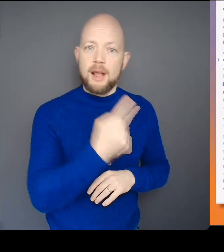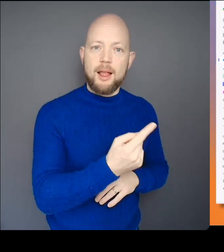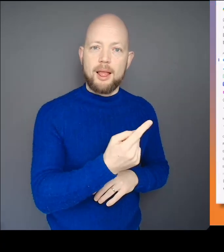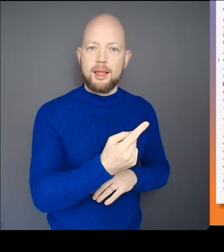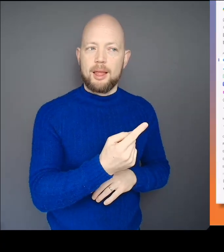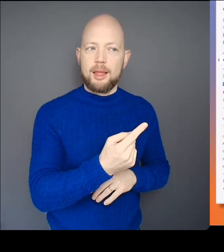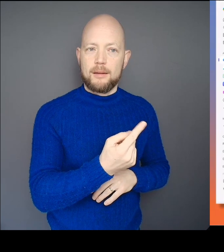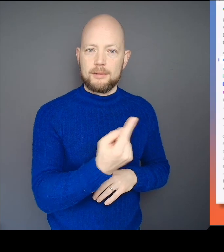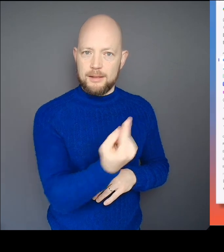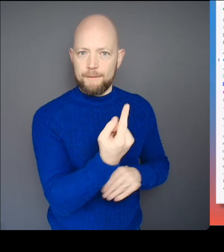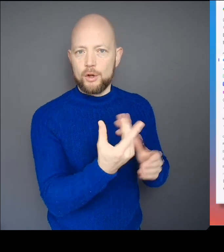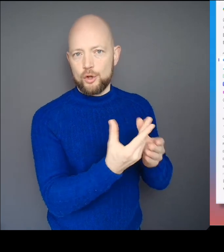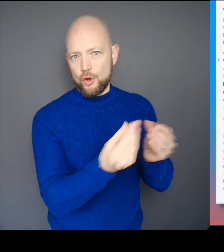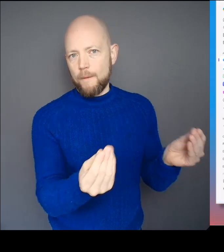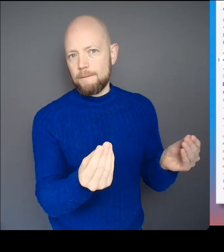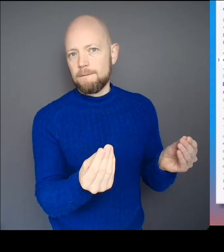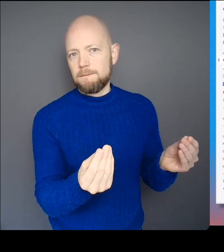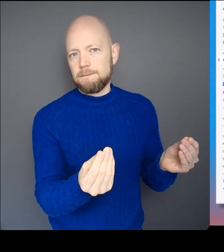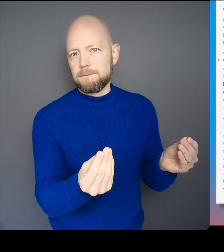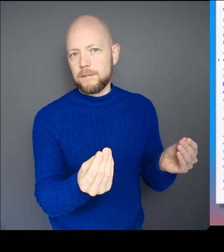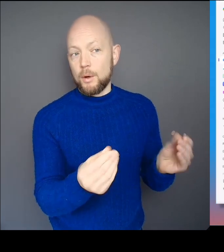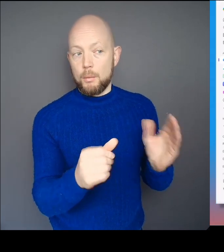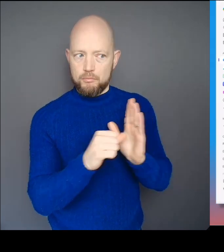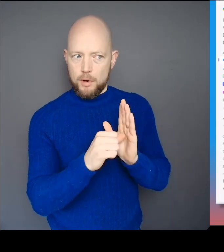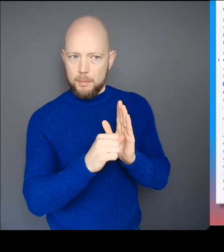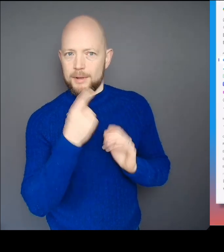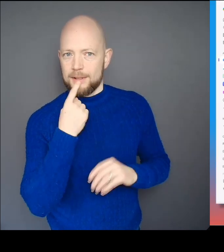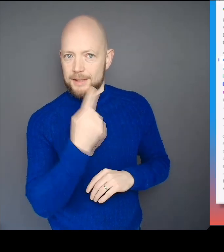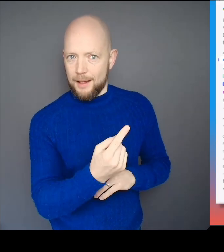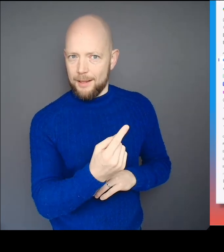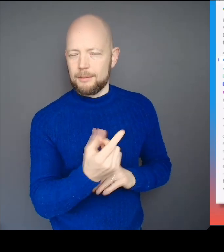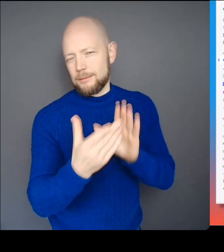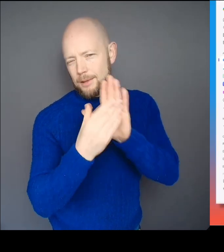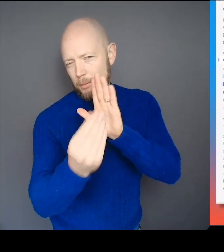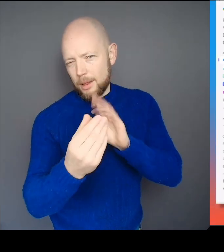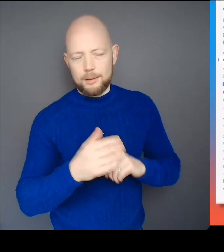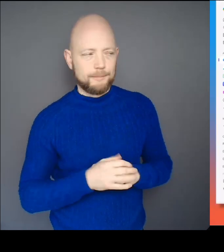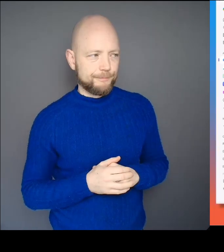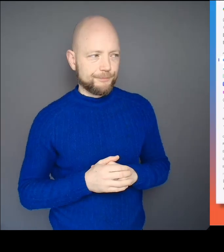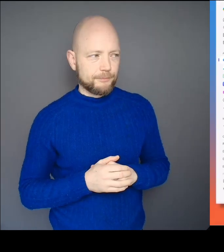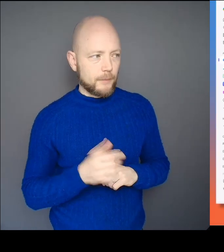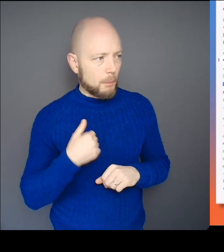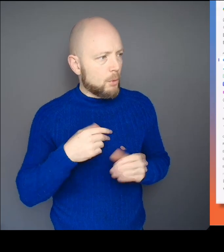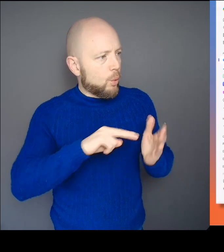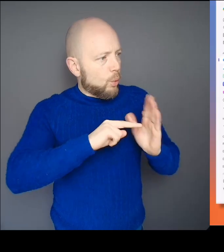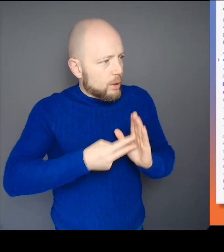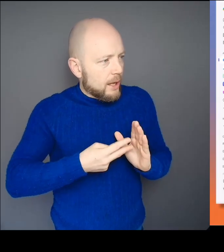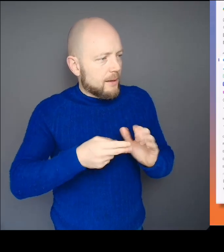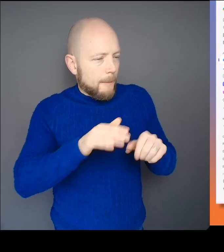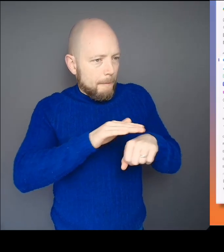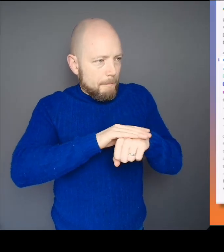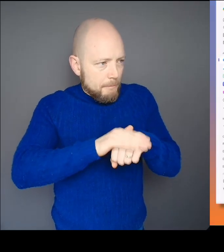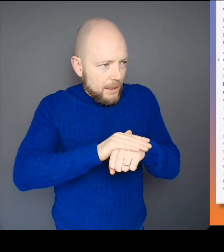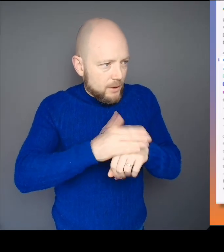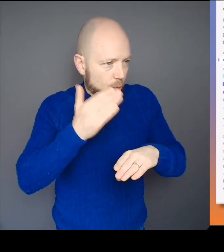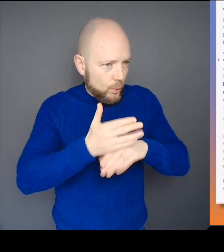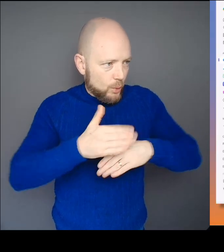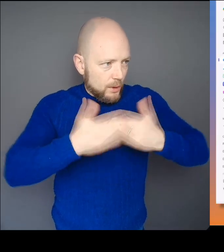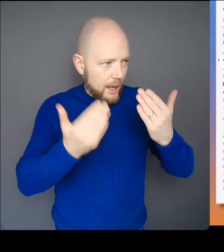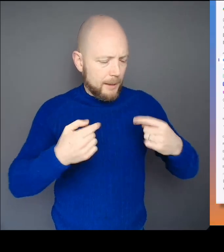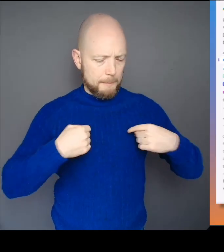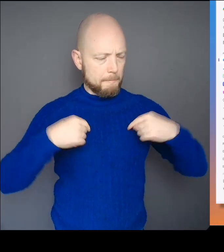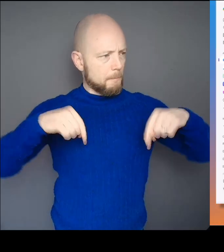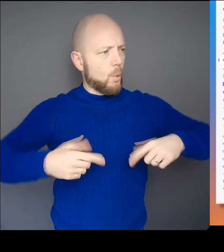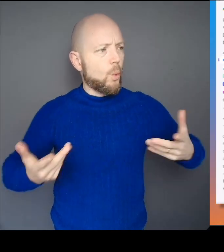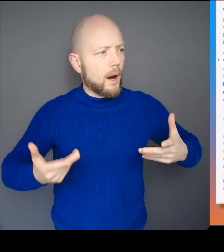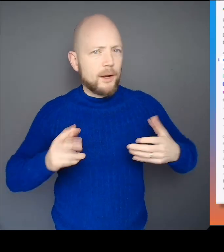it a problem to solve. So a prompt here might look something more like this. I'm organizing a Pets at Work Day. I'm giving it that context of I'm